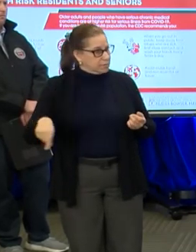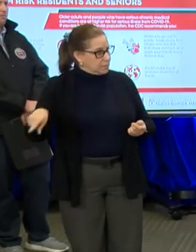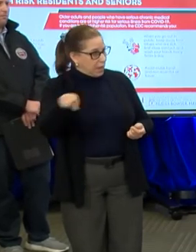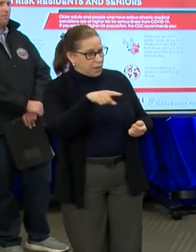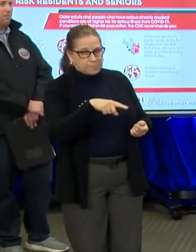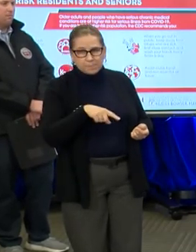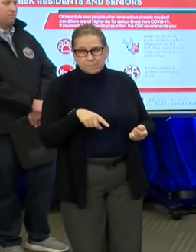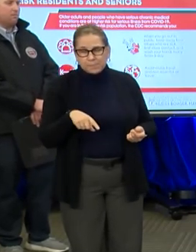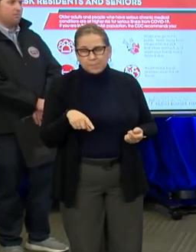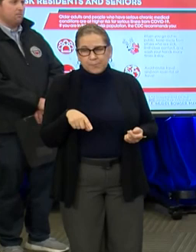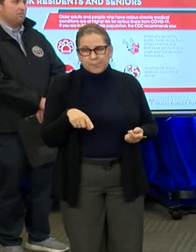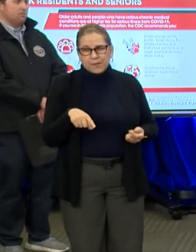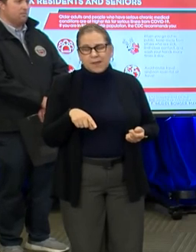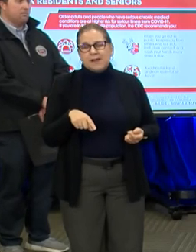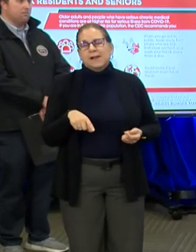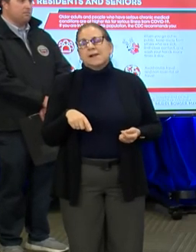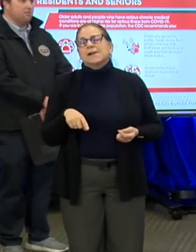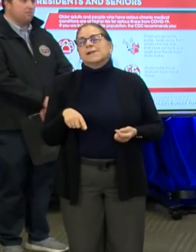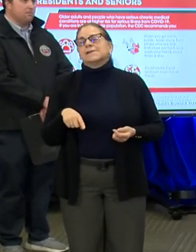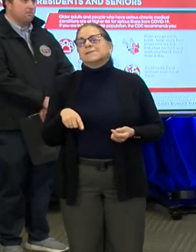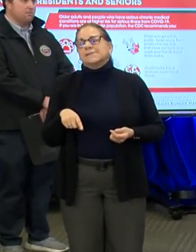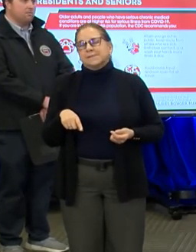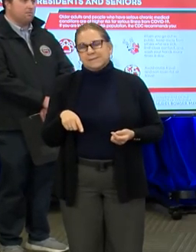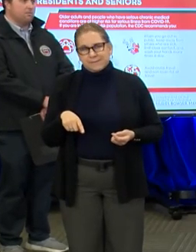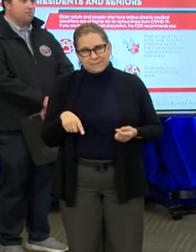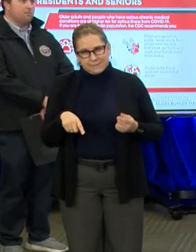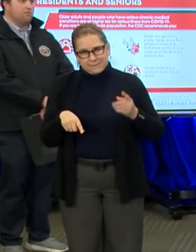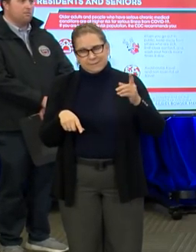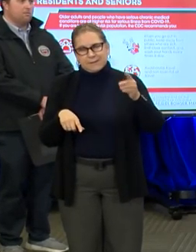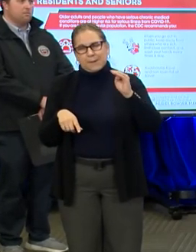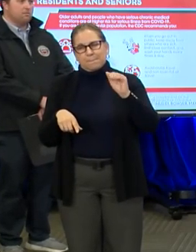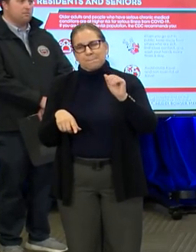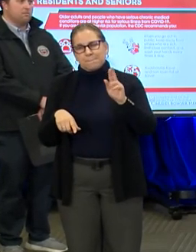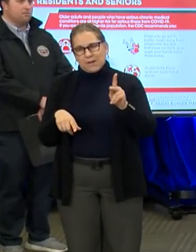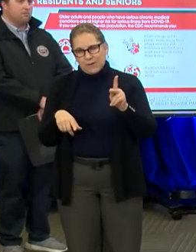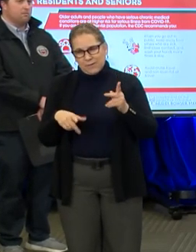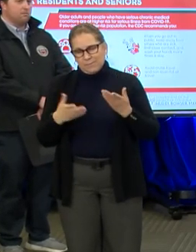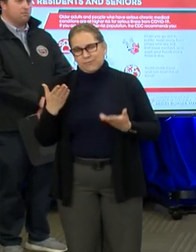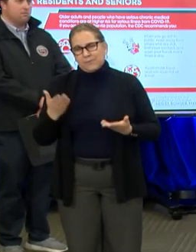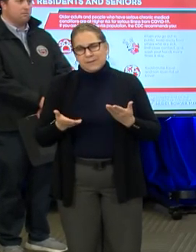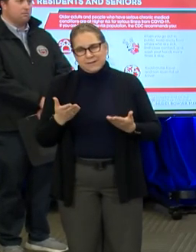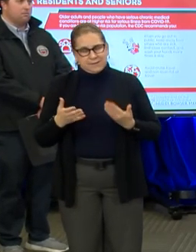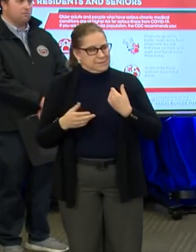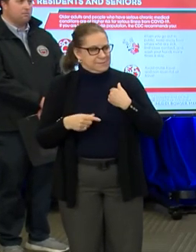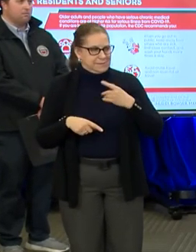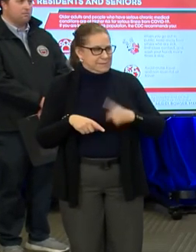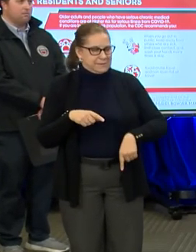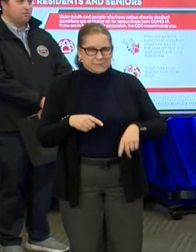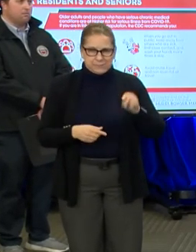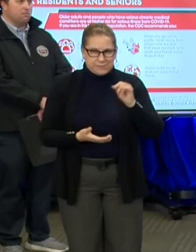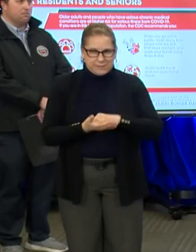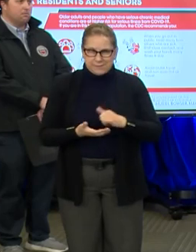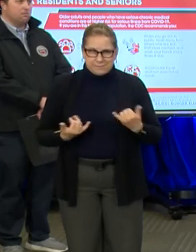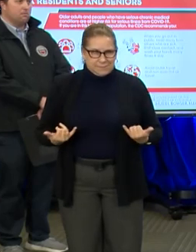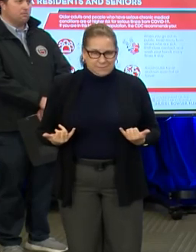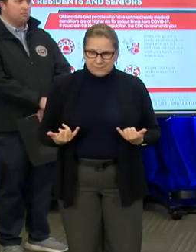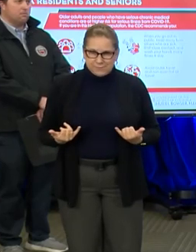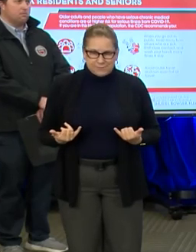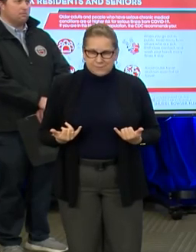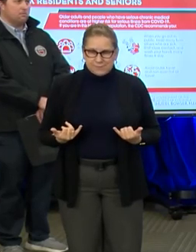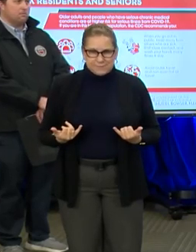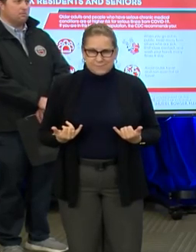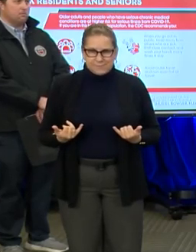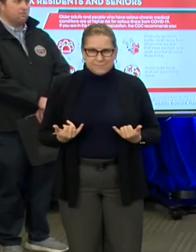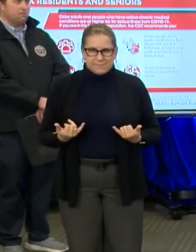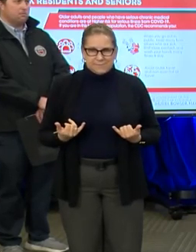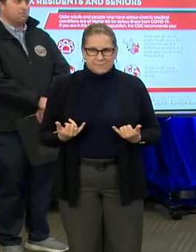say this, Mark. It will be very unlikely that we are able to do that. It would be detrimental, if not